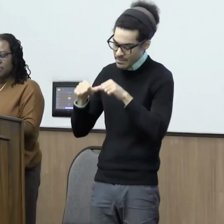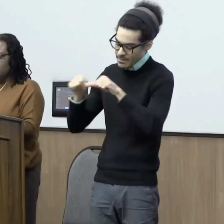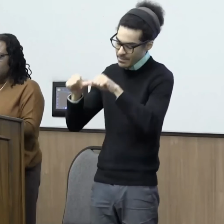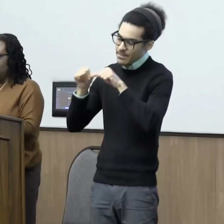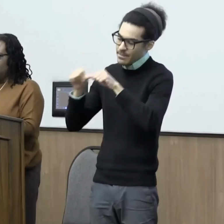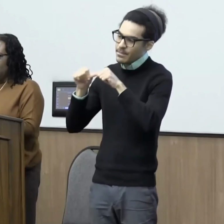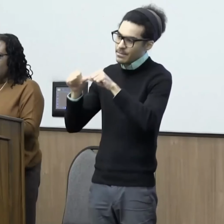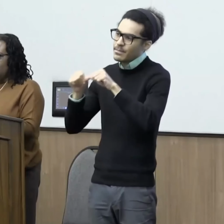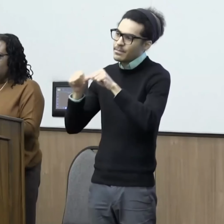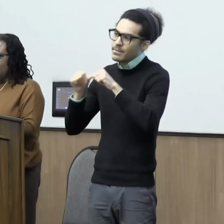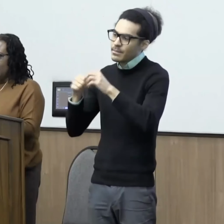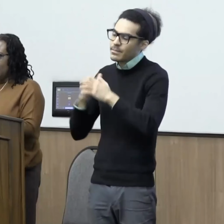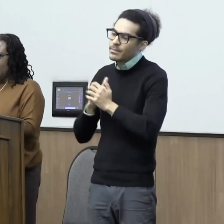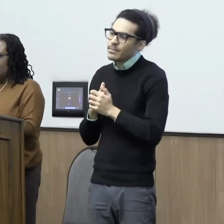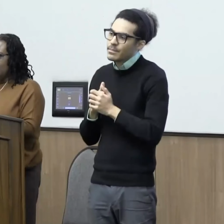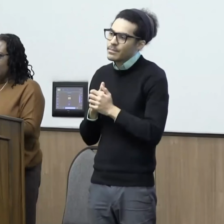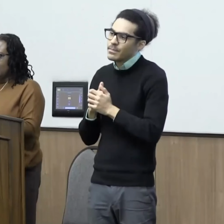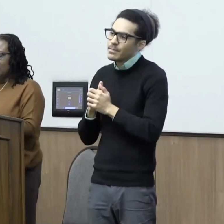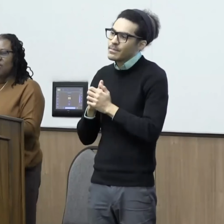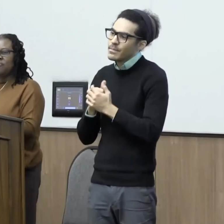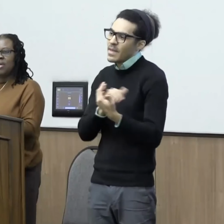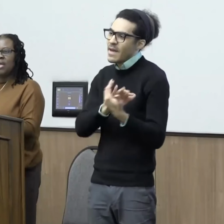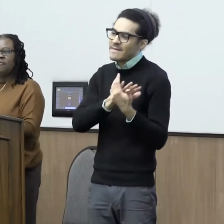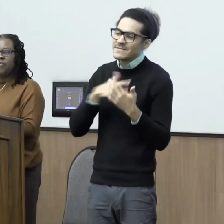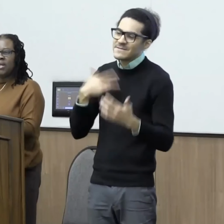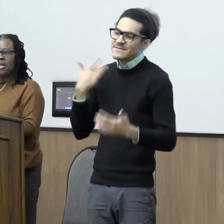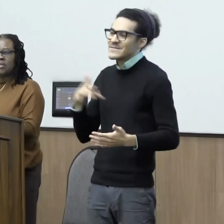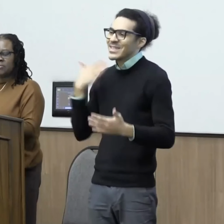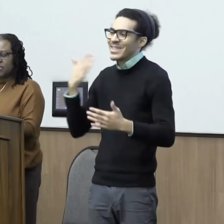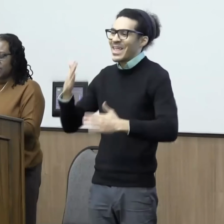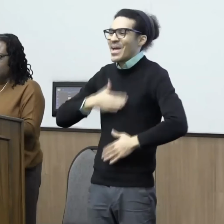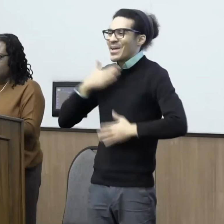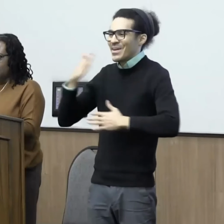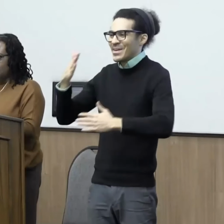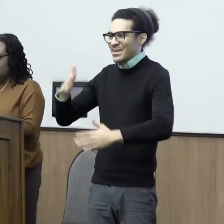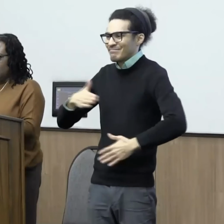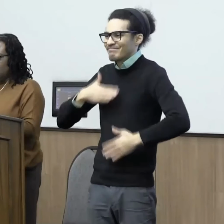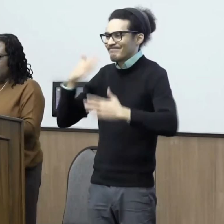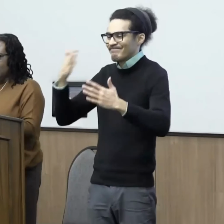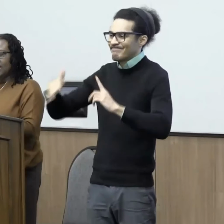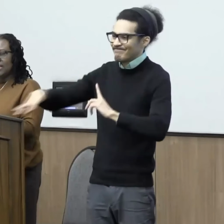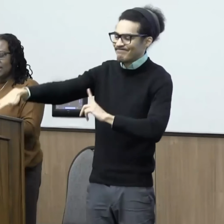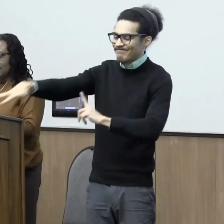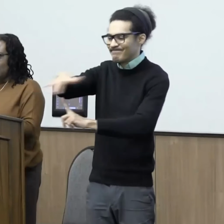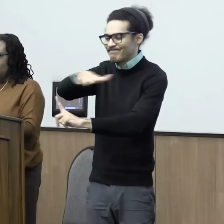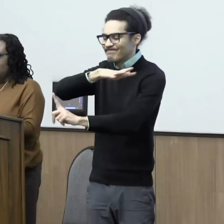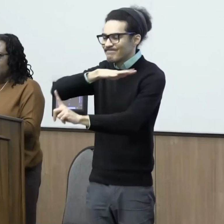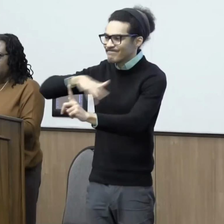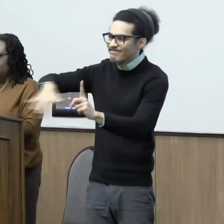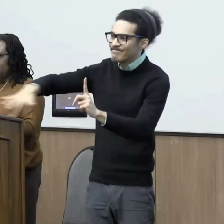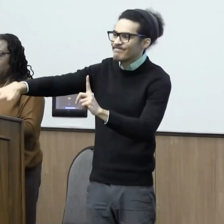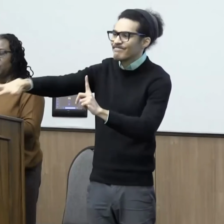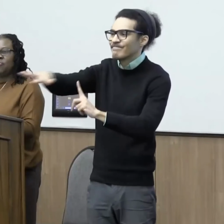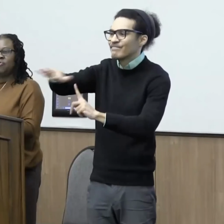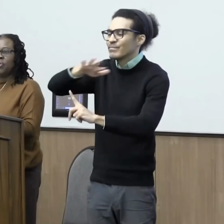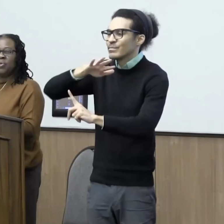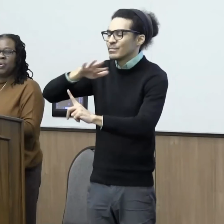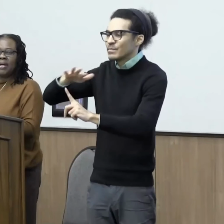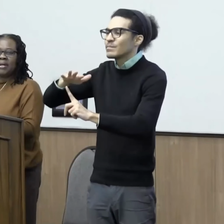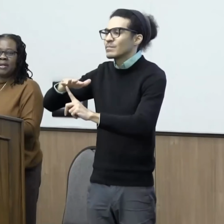Continue to float happily in the sea of infinite substance, which set aside riches for